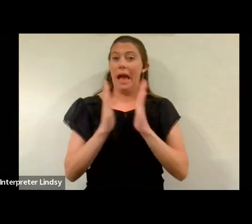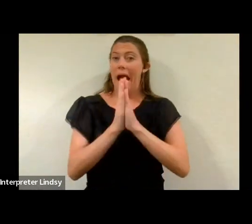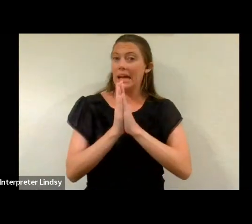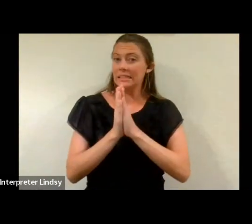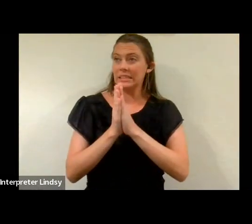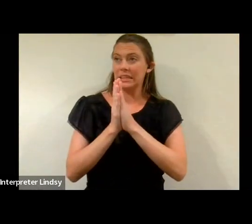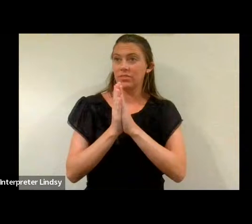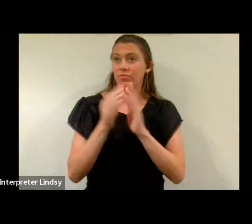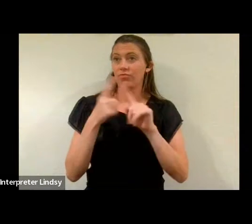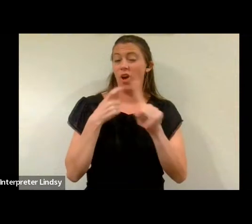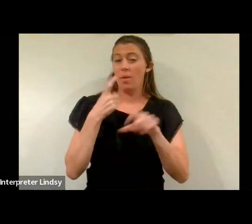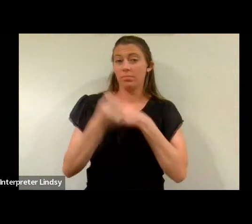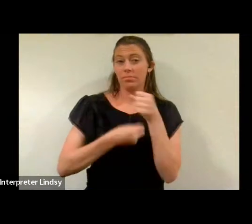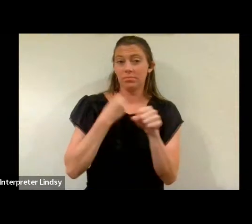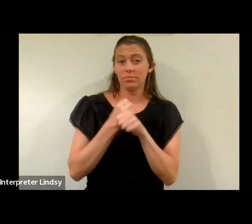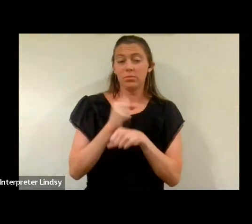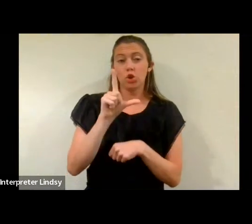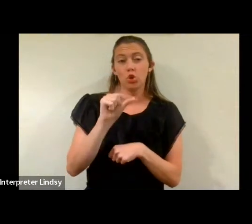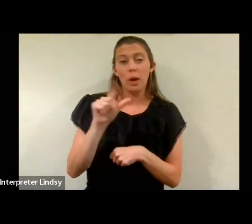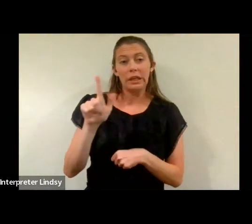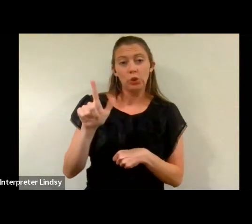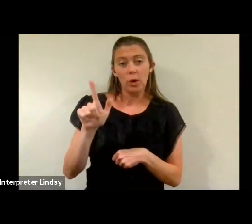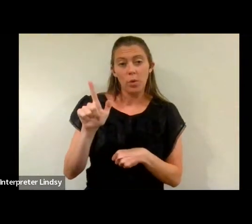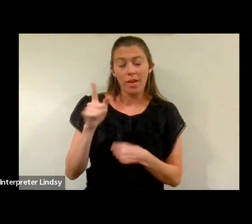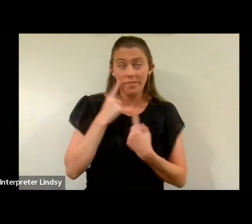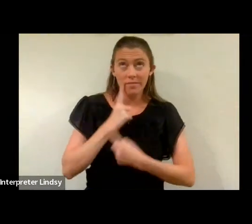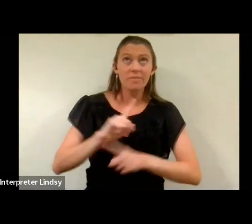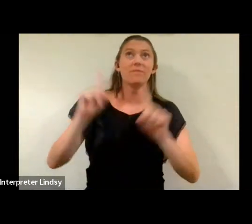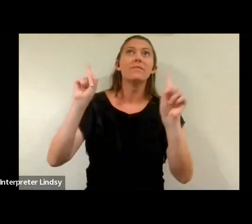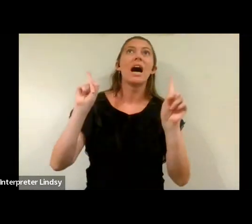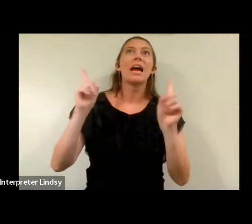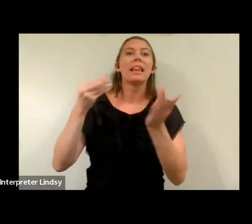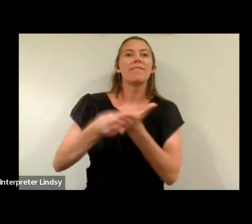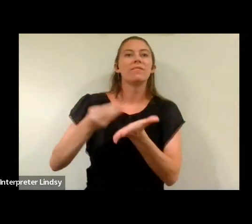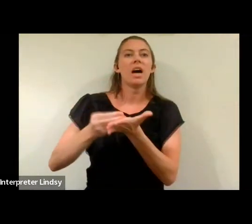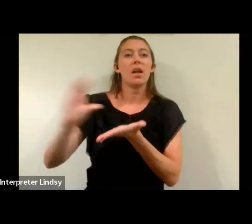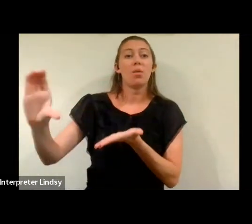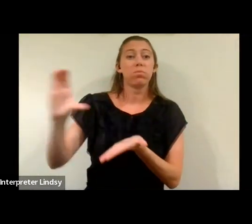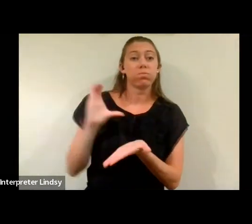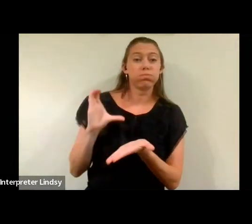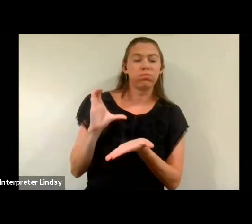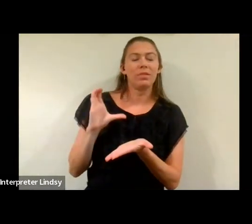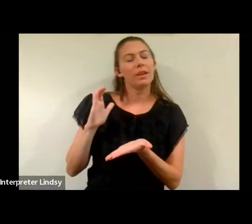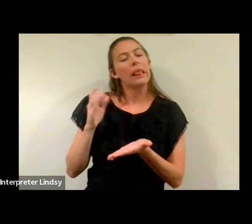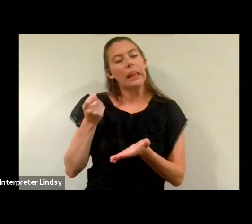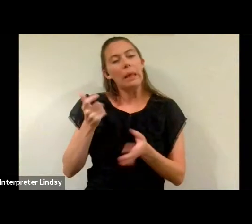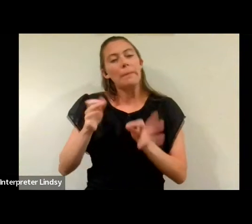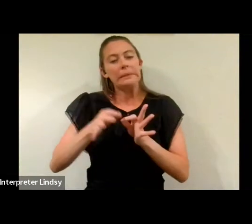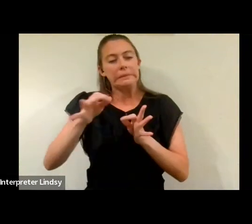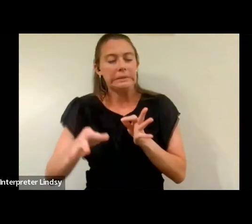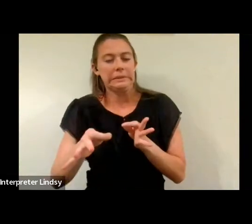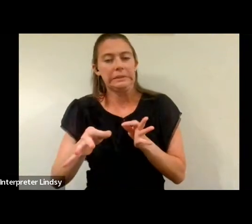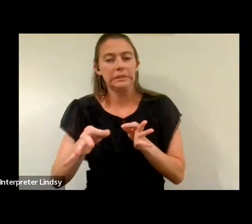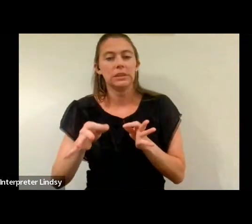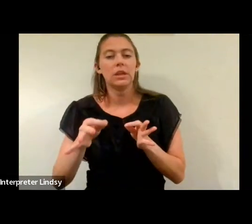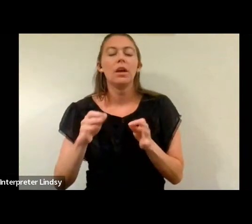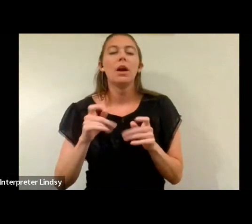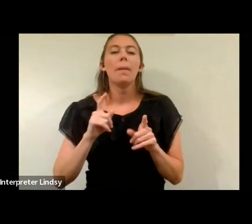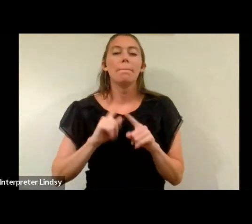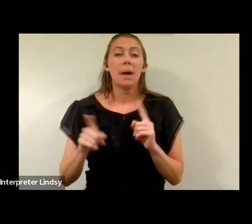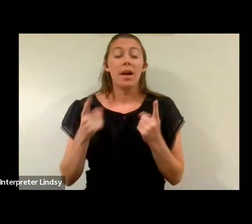have funding. There was delayed in the processes, but when we did get it, we're left to have